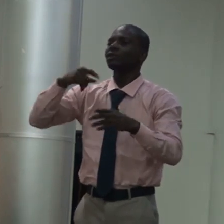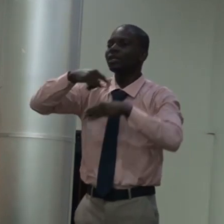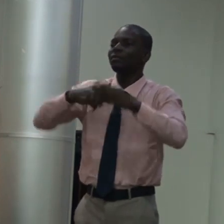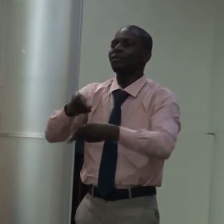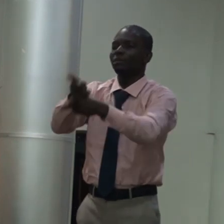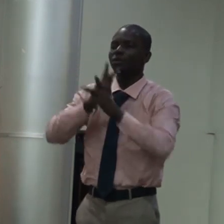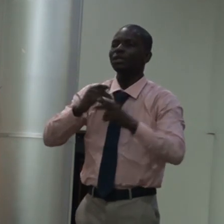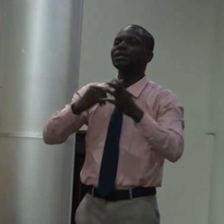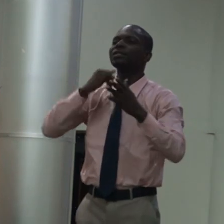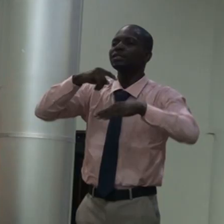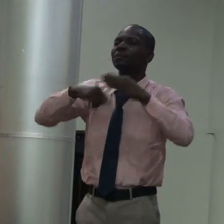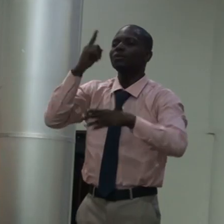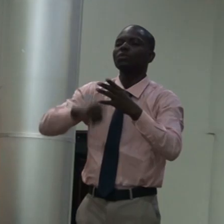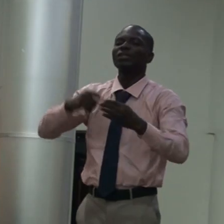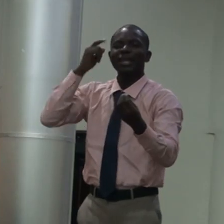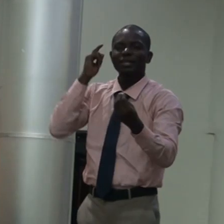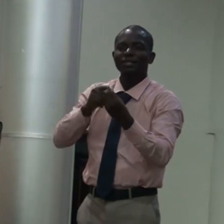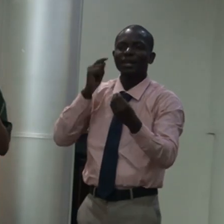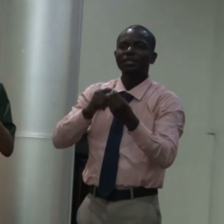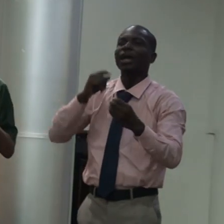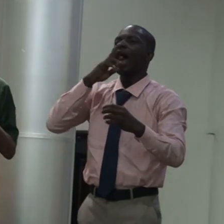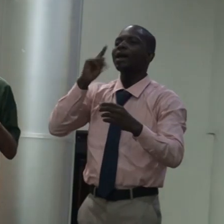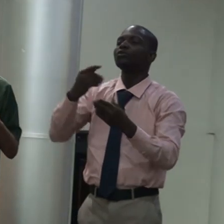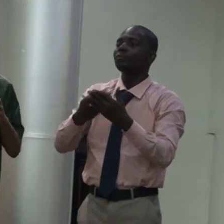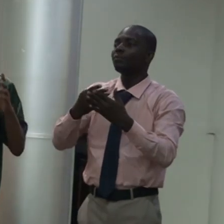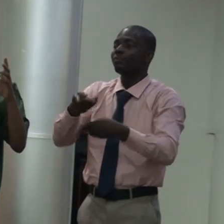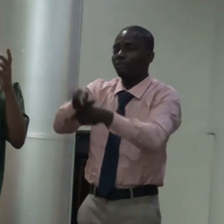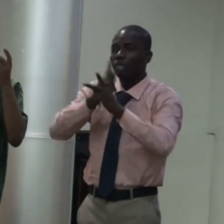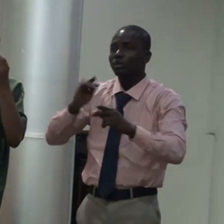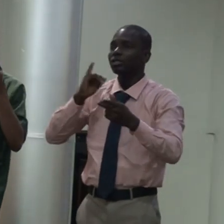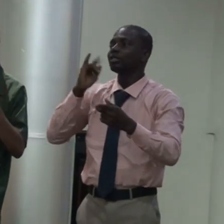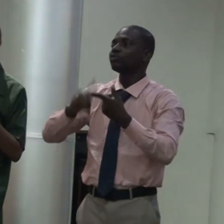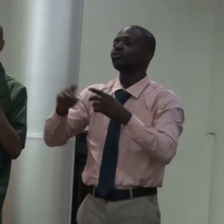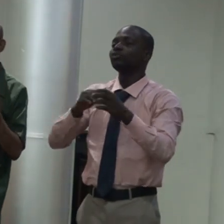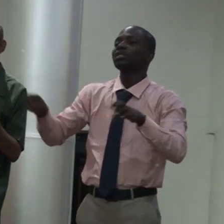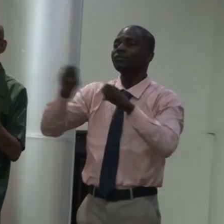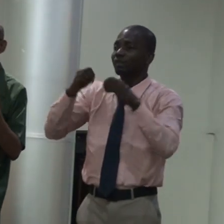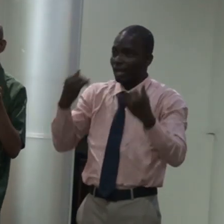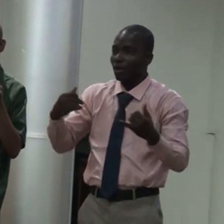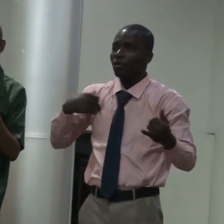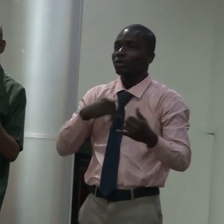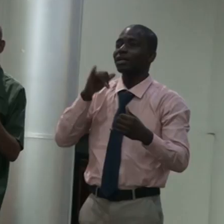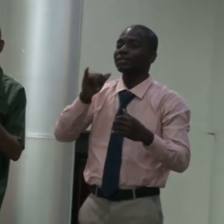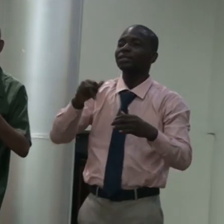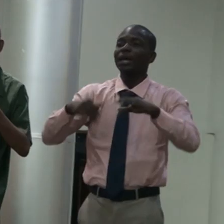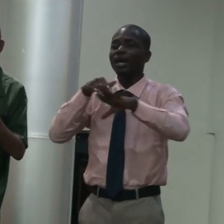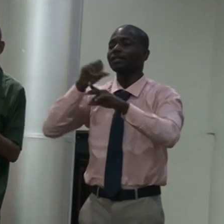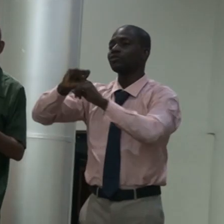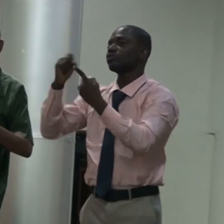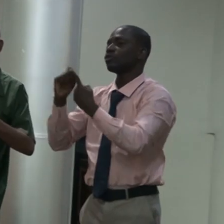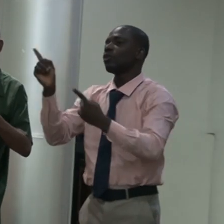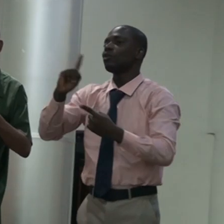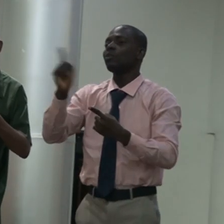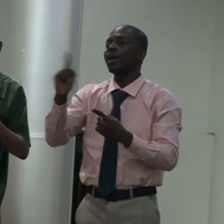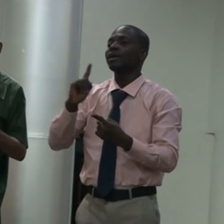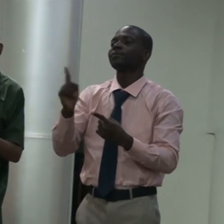borrowing, it's about what exactly are you borrowing to do. And if in this day and age we are still at a situation